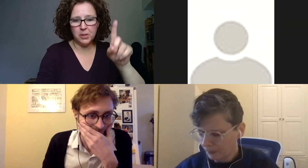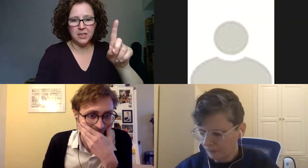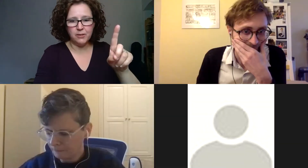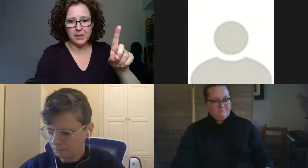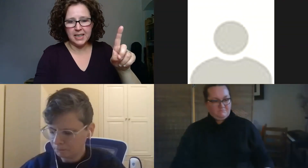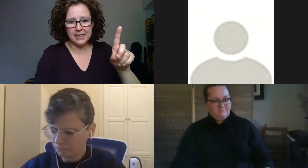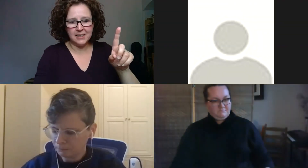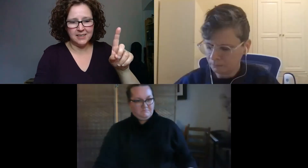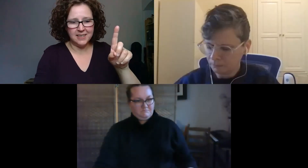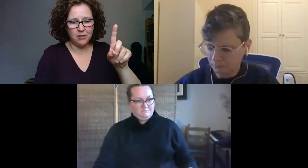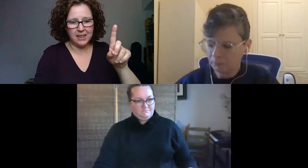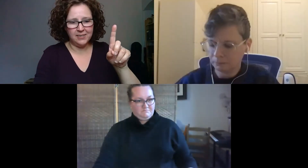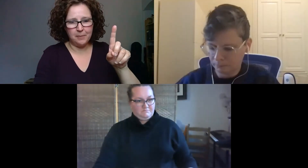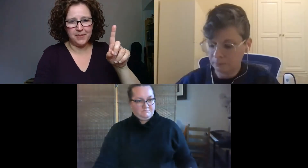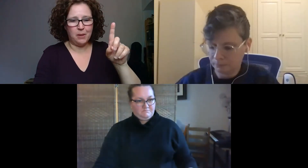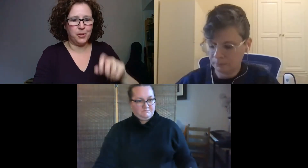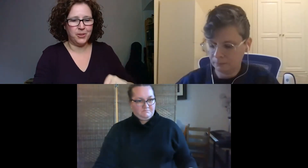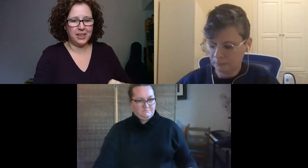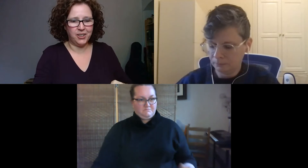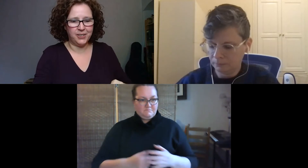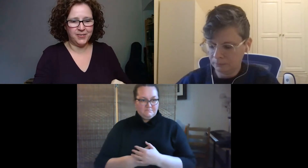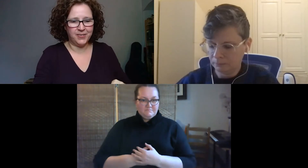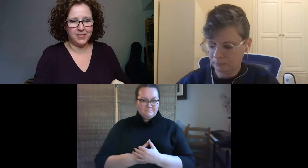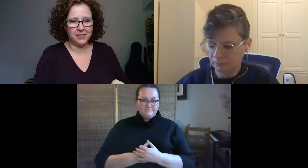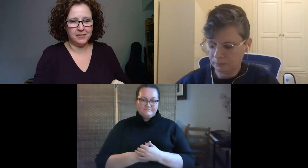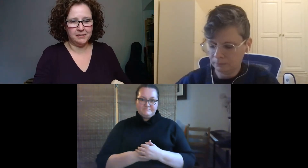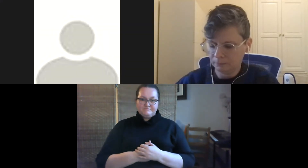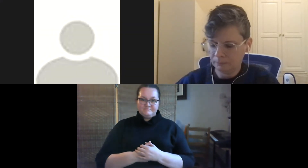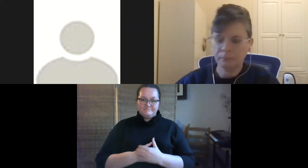Can we just give a wee second? Is that okay? Yeah, there.